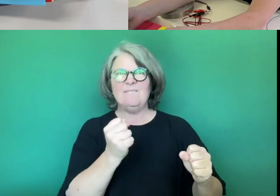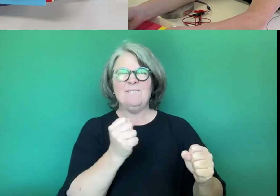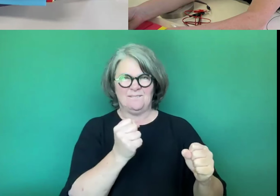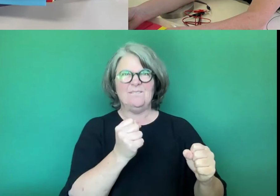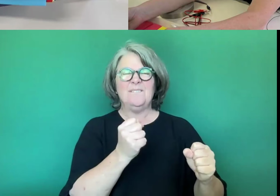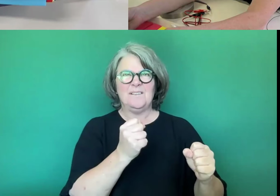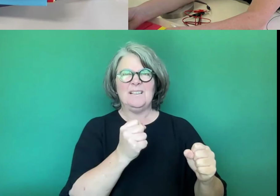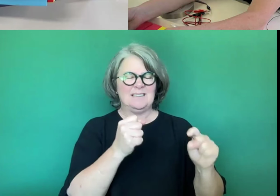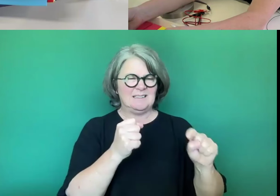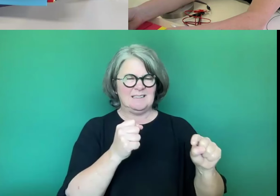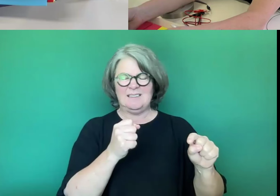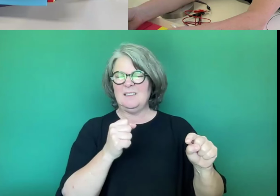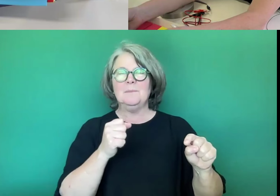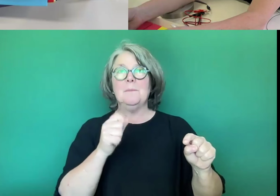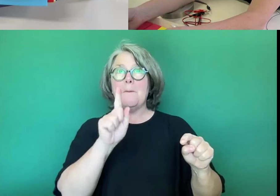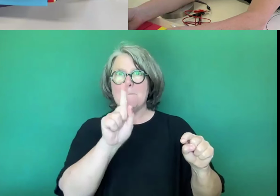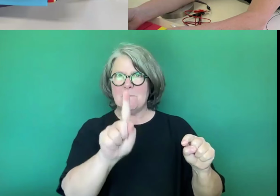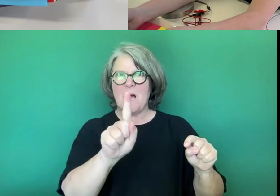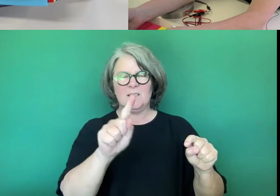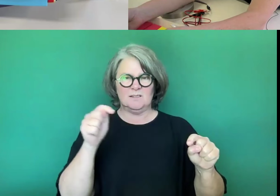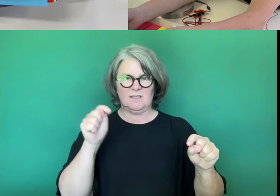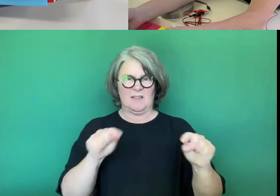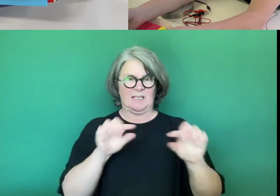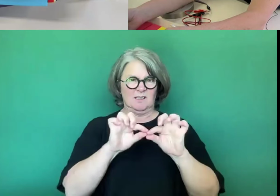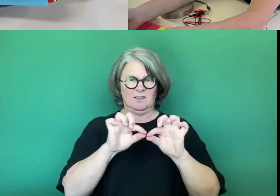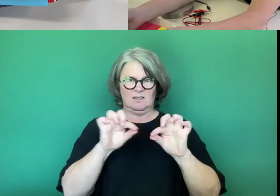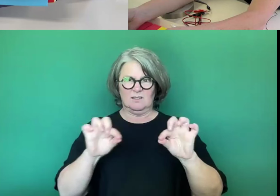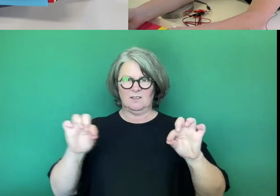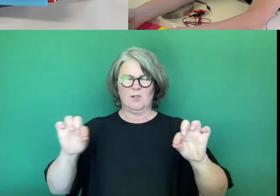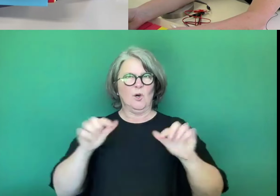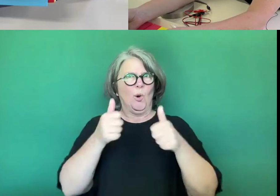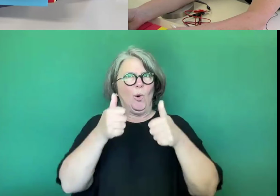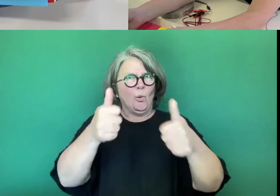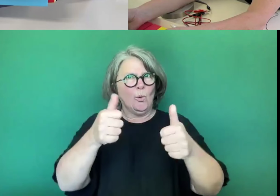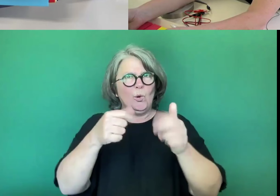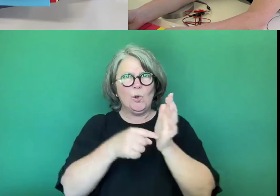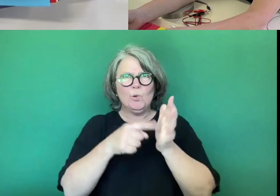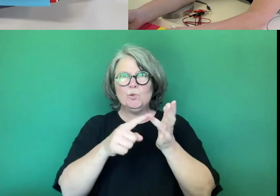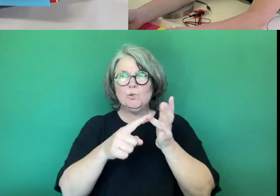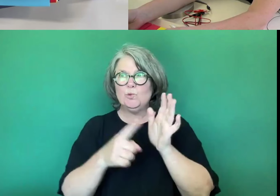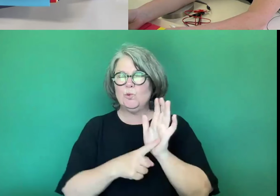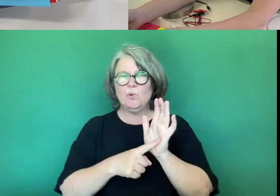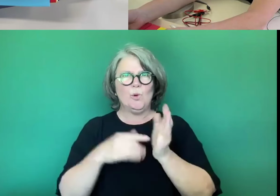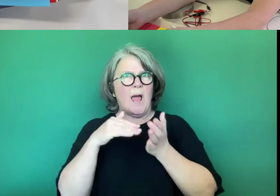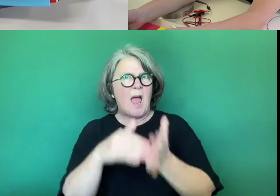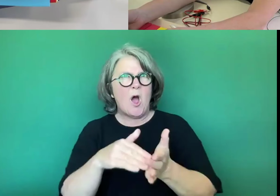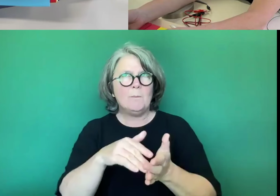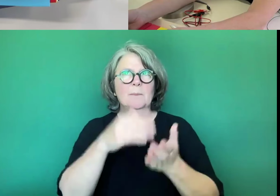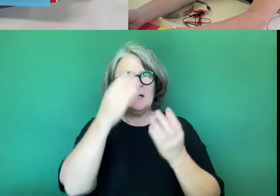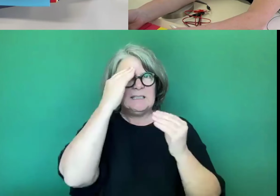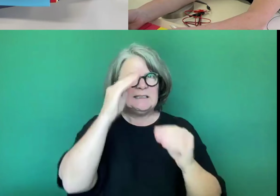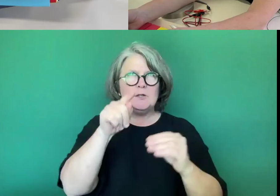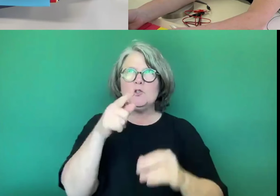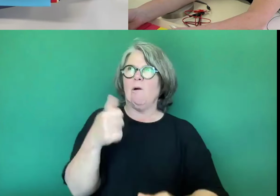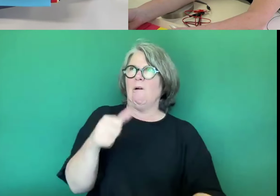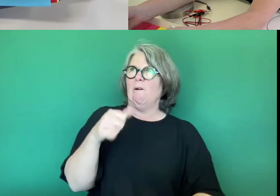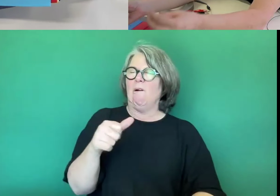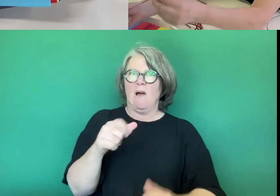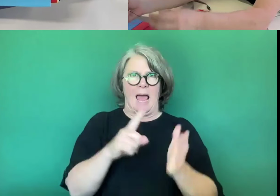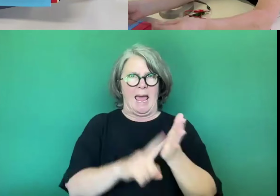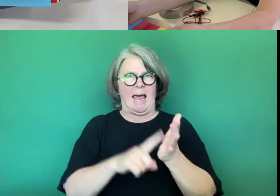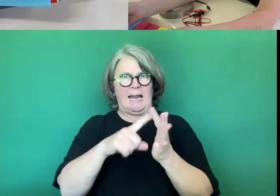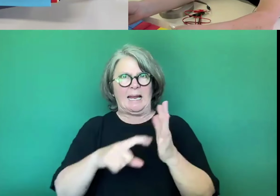really useful tool for realizing how awesome LEDs are and how many things you can put them into. So I thought I'd send a few